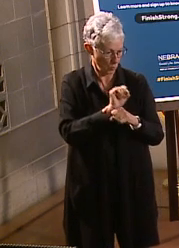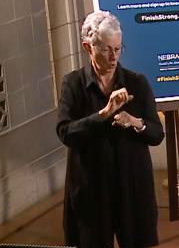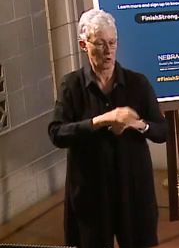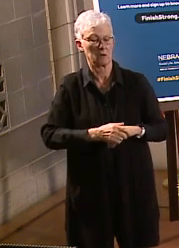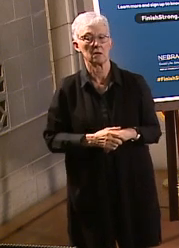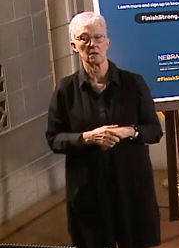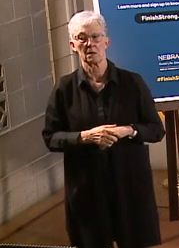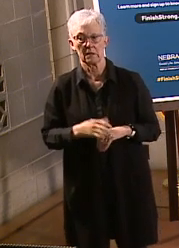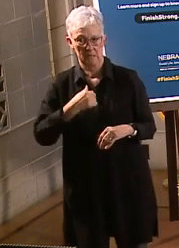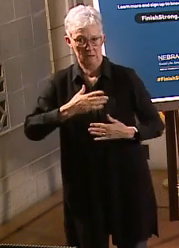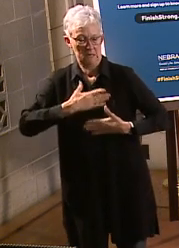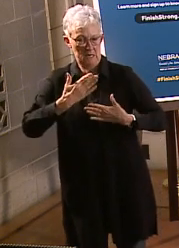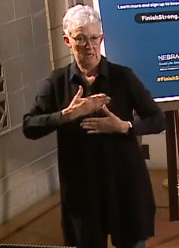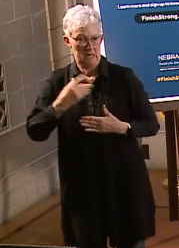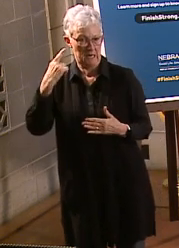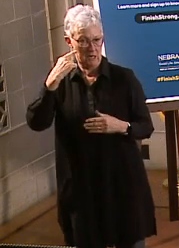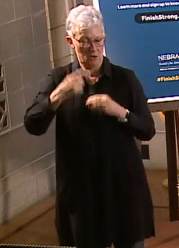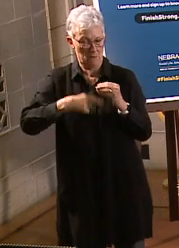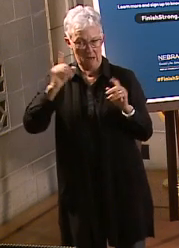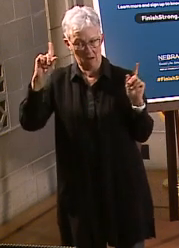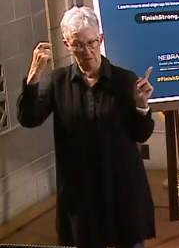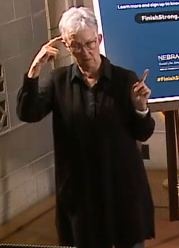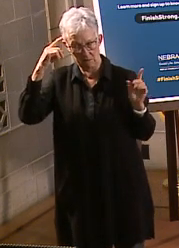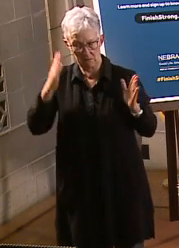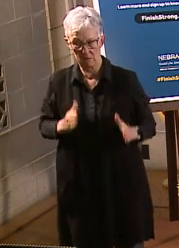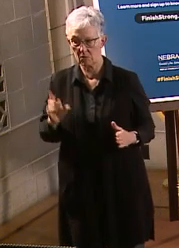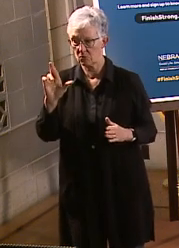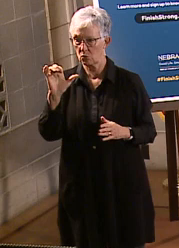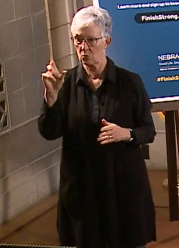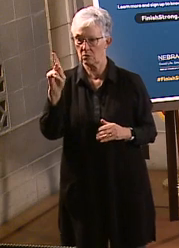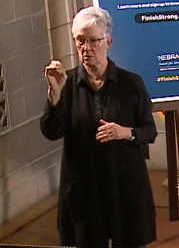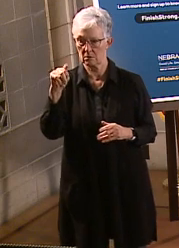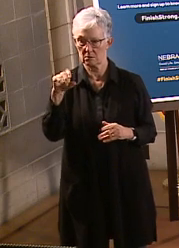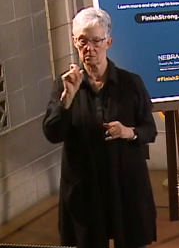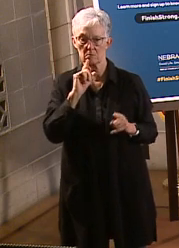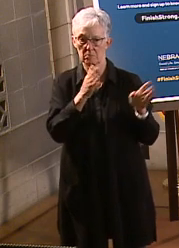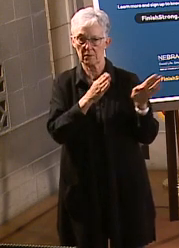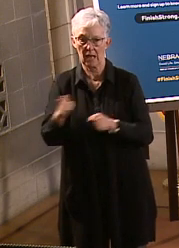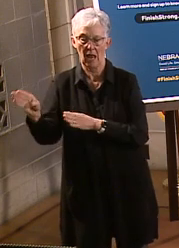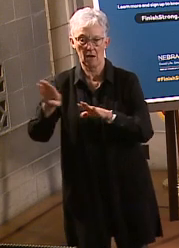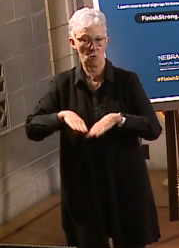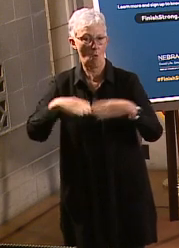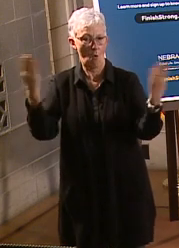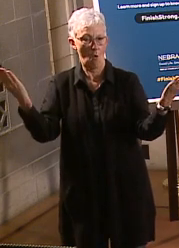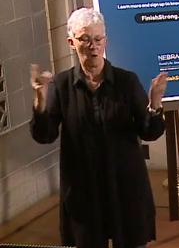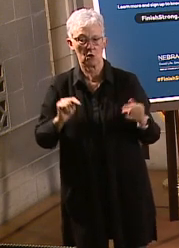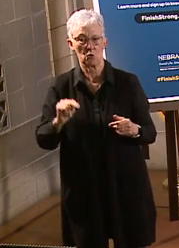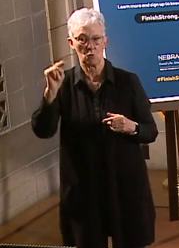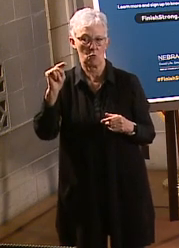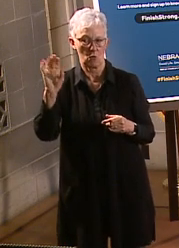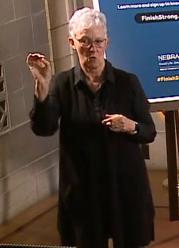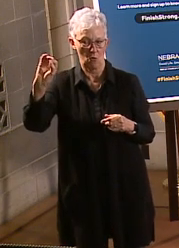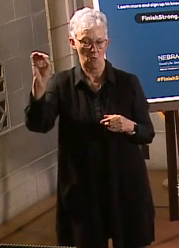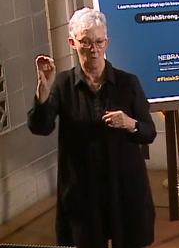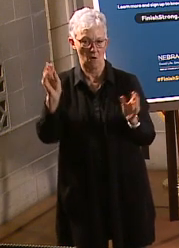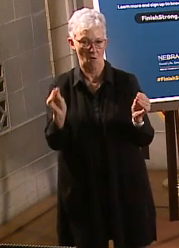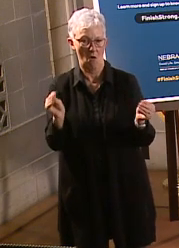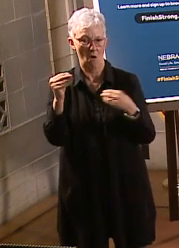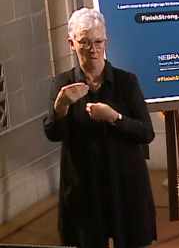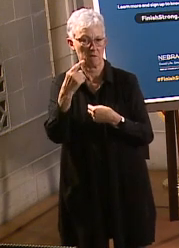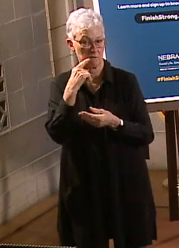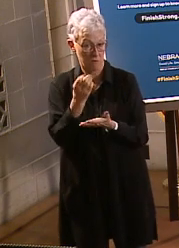about Governor Ricketts' actions to open up a North Omaha office, field office for economic